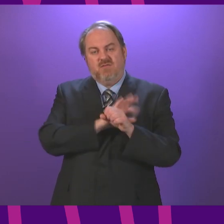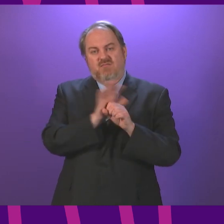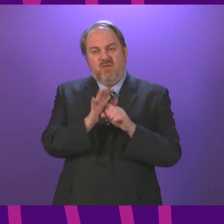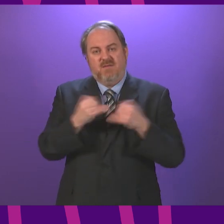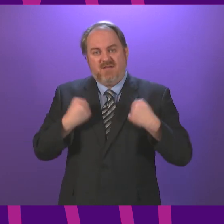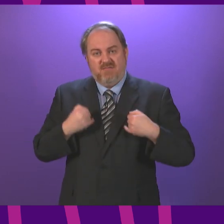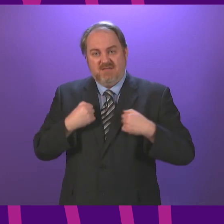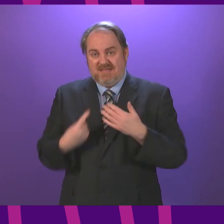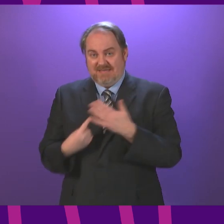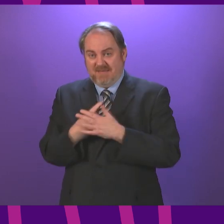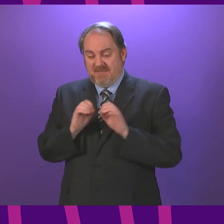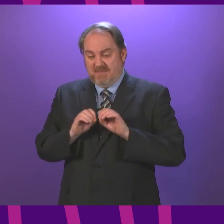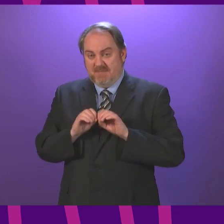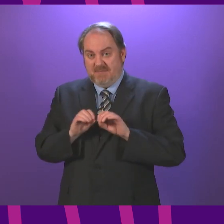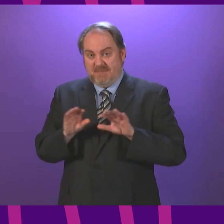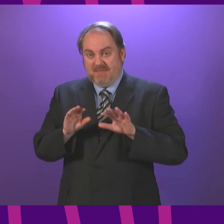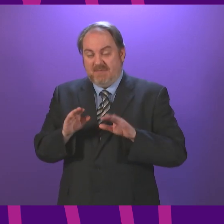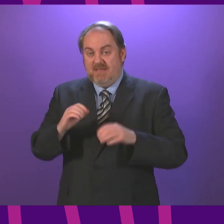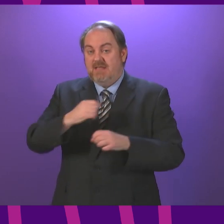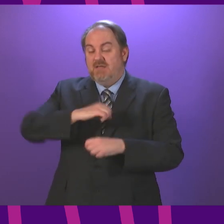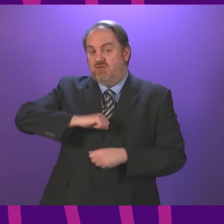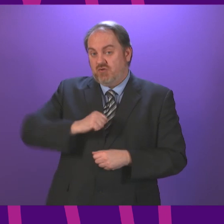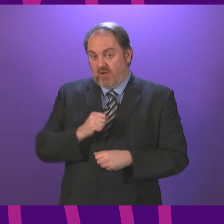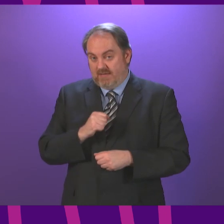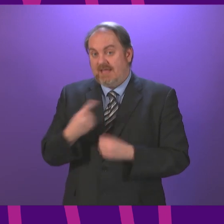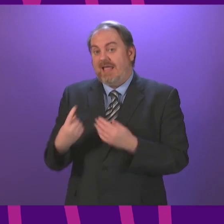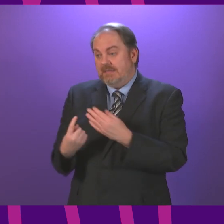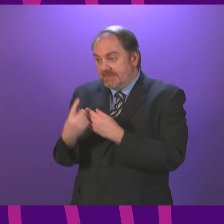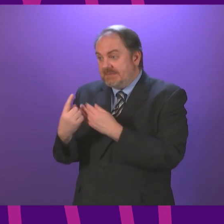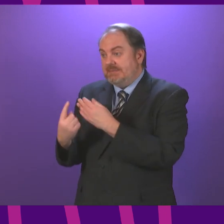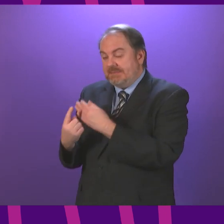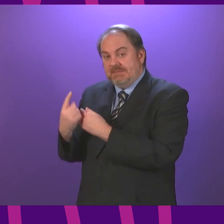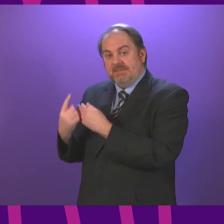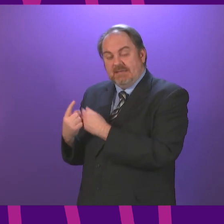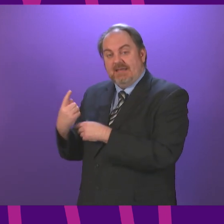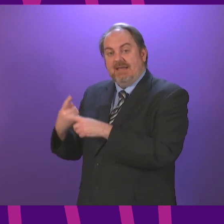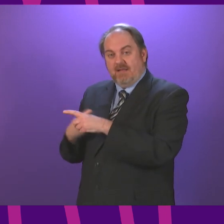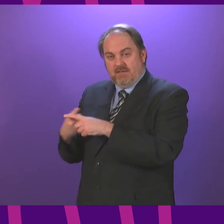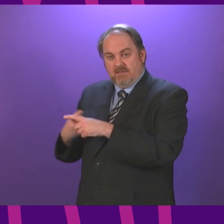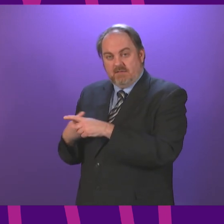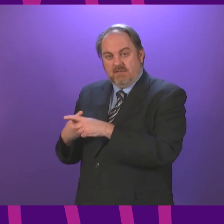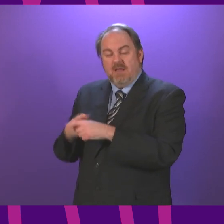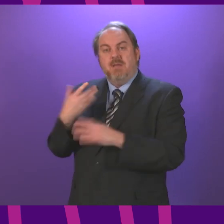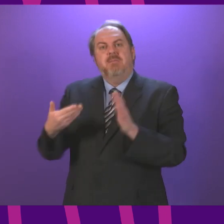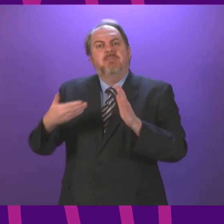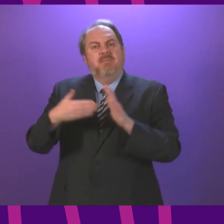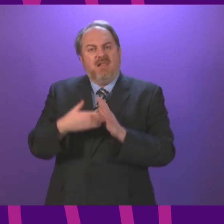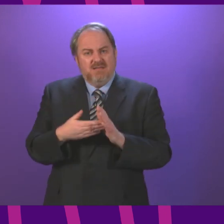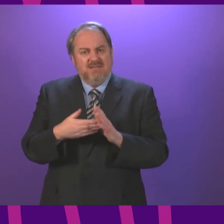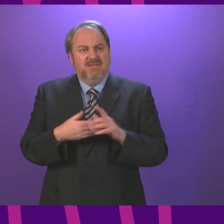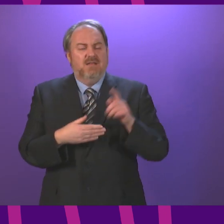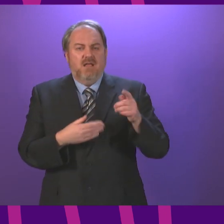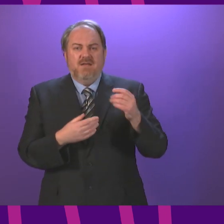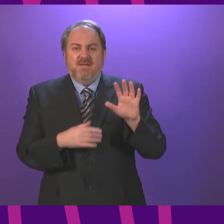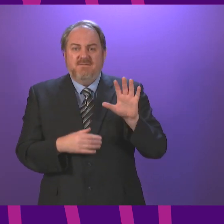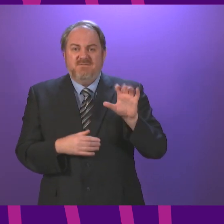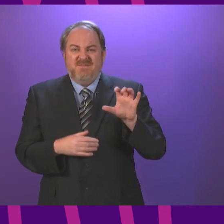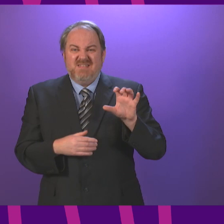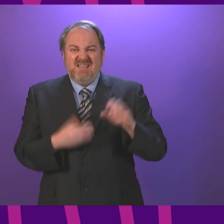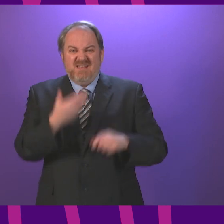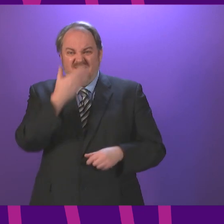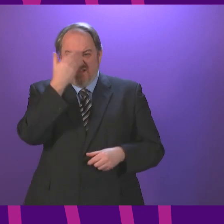England. The strain has also been identified in 15 non-red-list countries, showing that the UK government's approach to quarantine